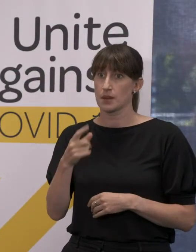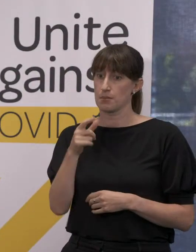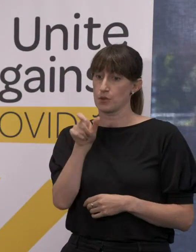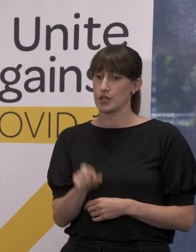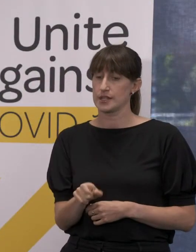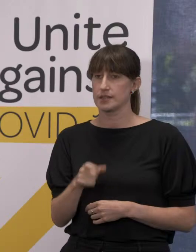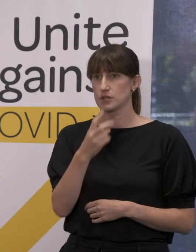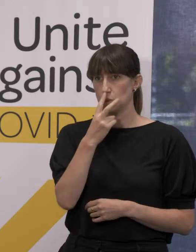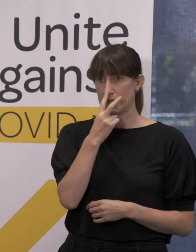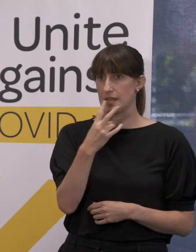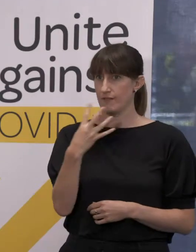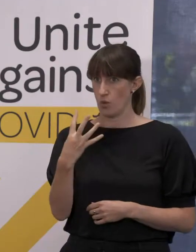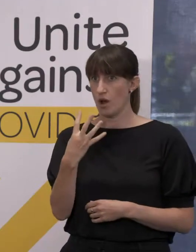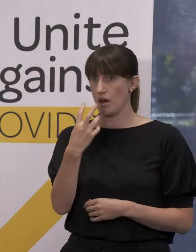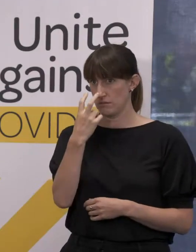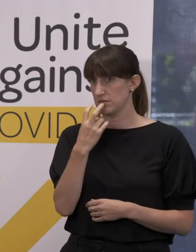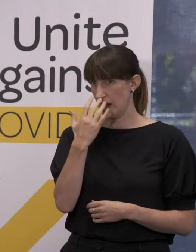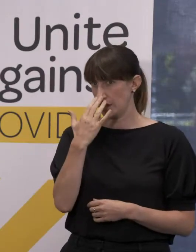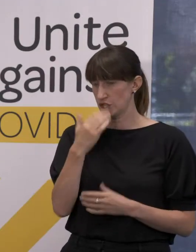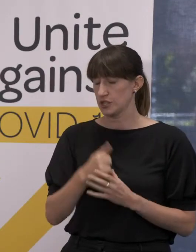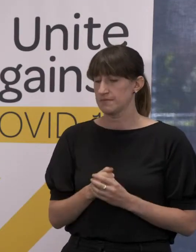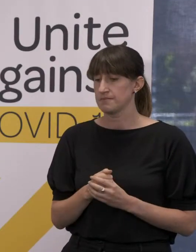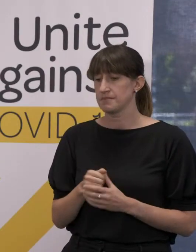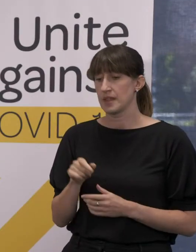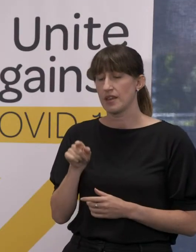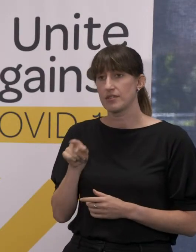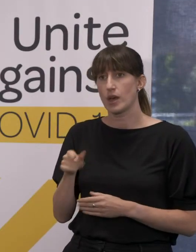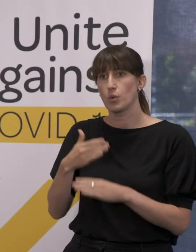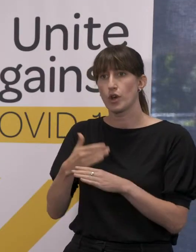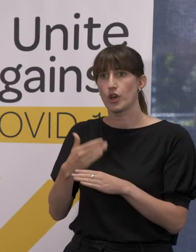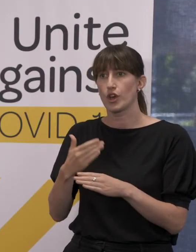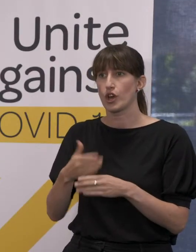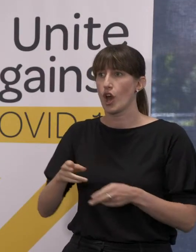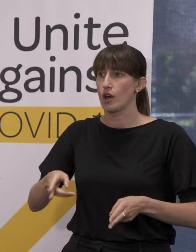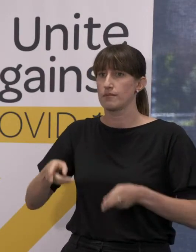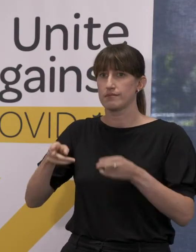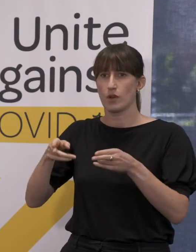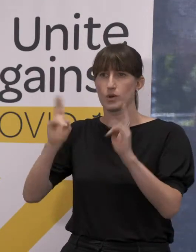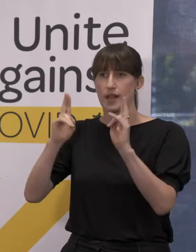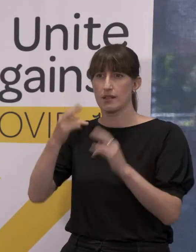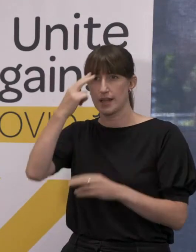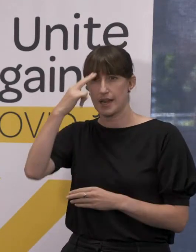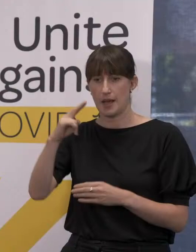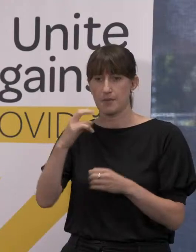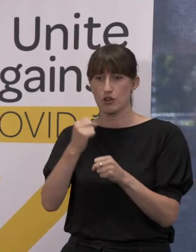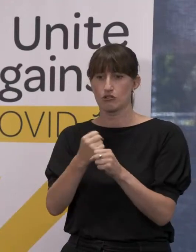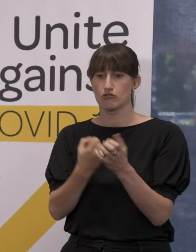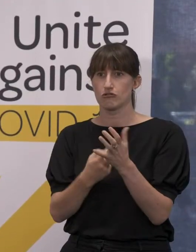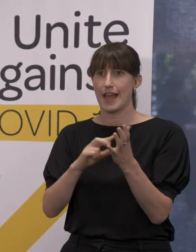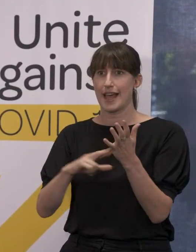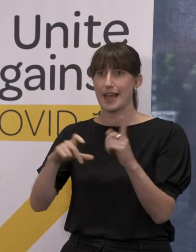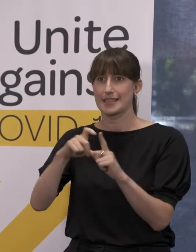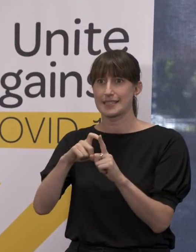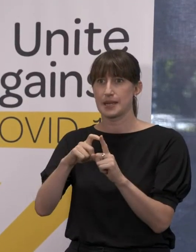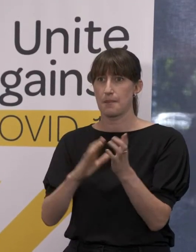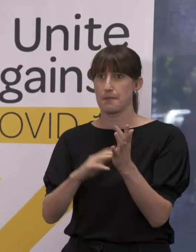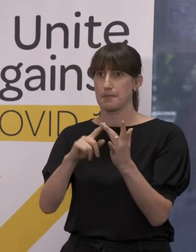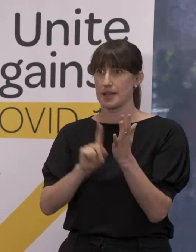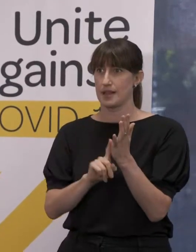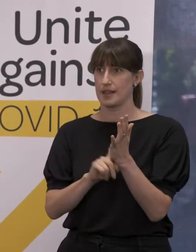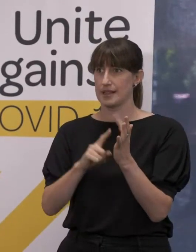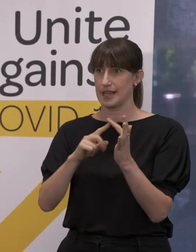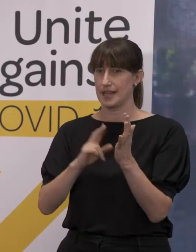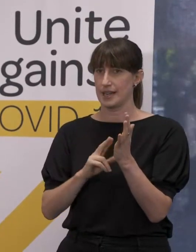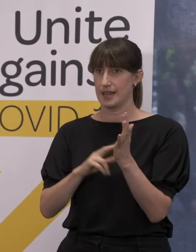Millennium Managed Isolation Facility whose positive test result was following a test on Tuesday.